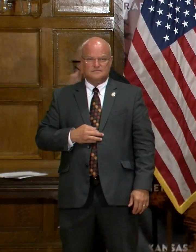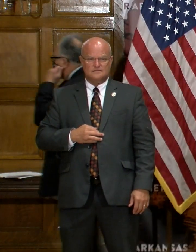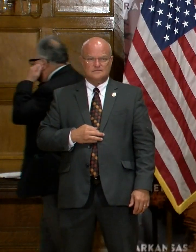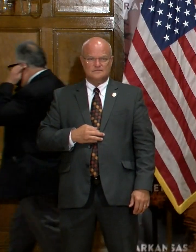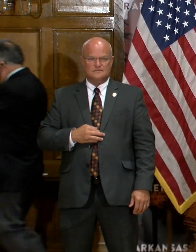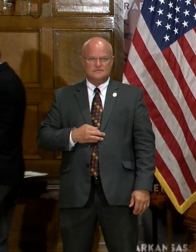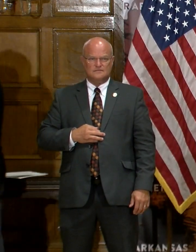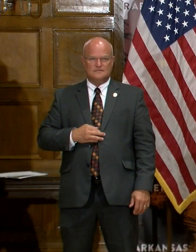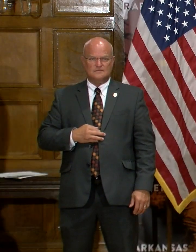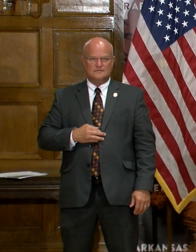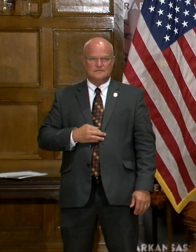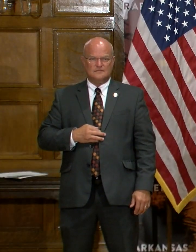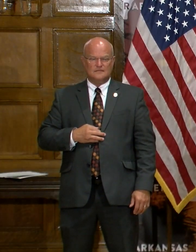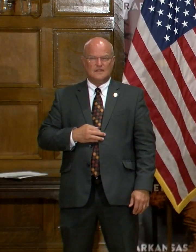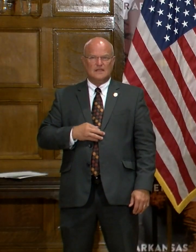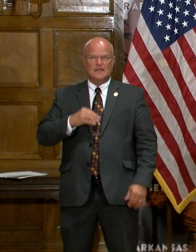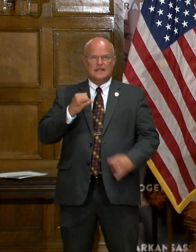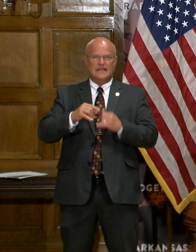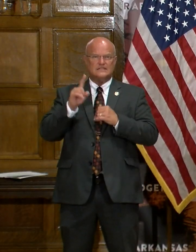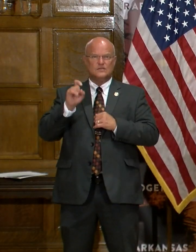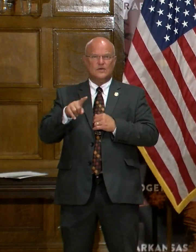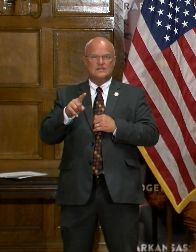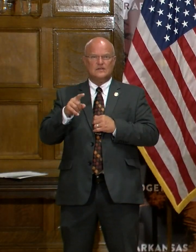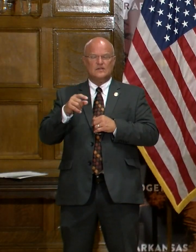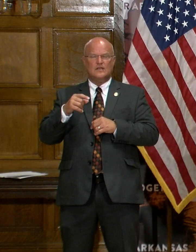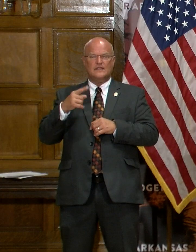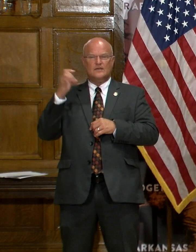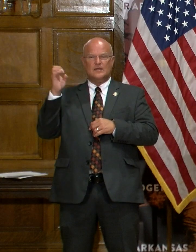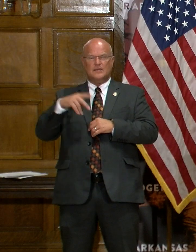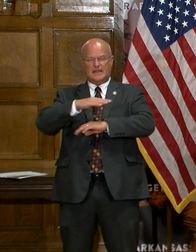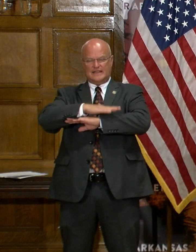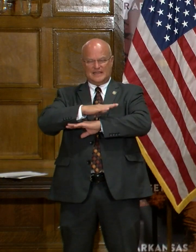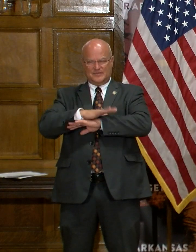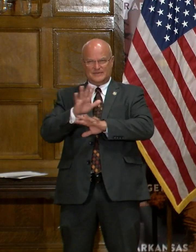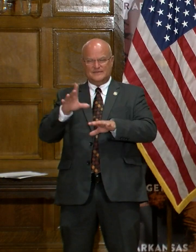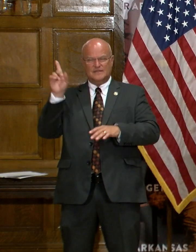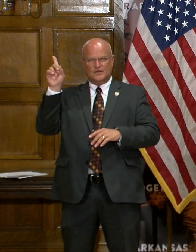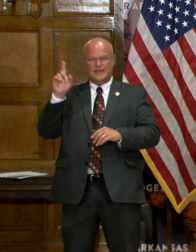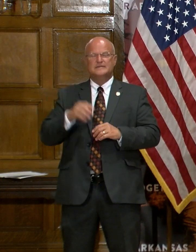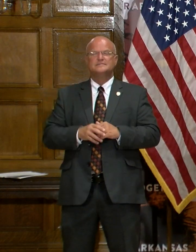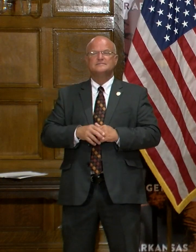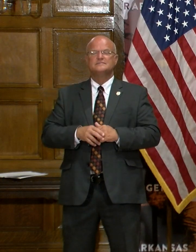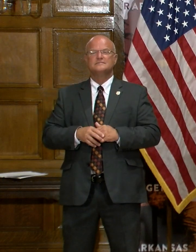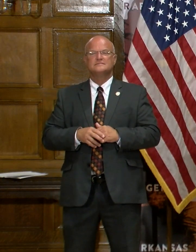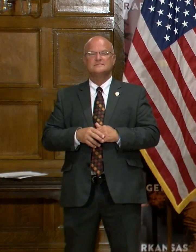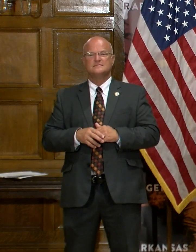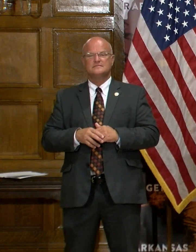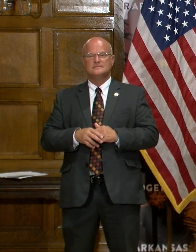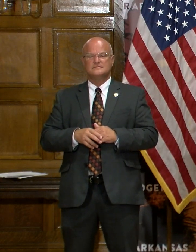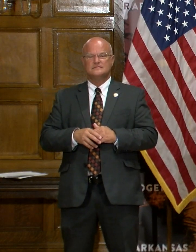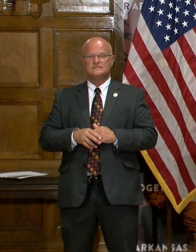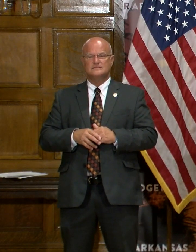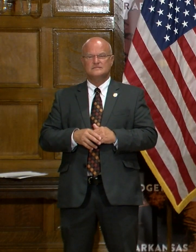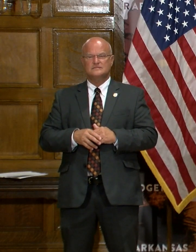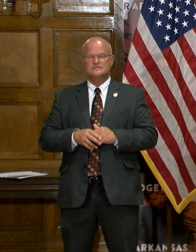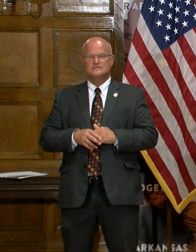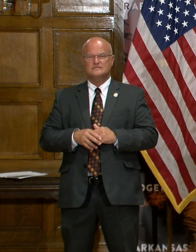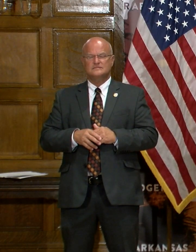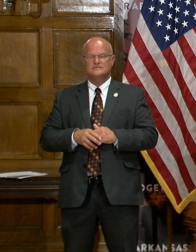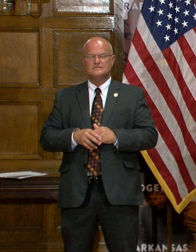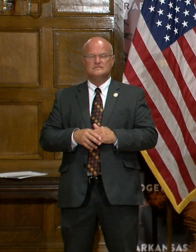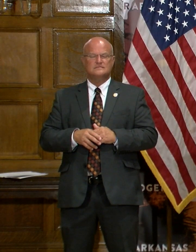Governor? All right, this will be the last question remotely, then we'll come back to the table, but go ahead, please. Governor, the